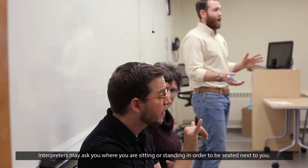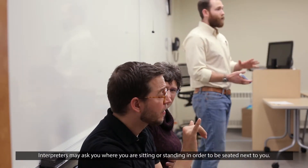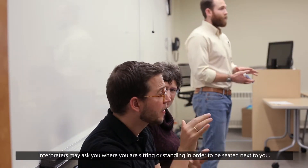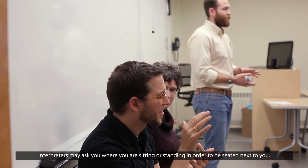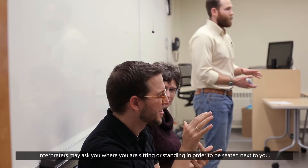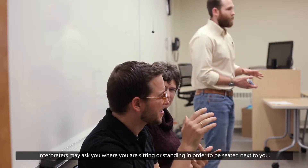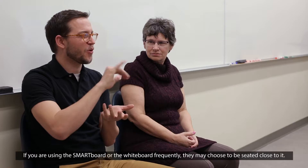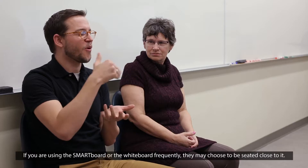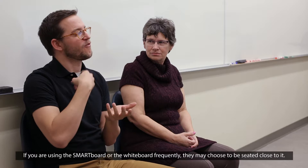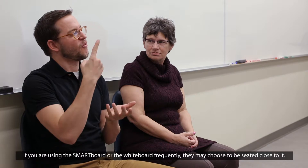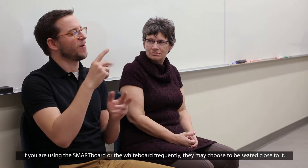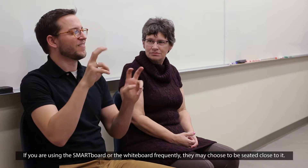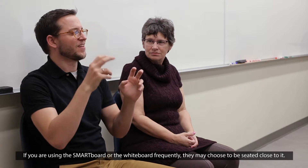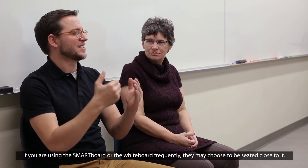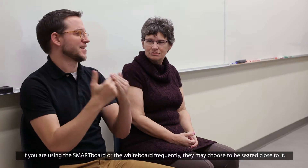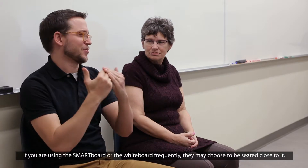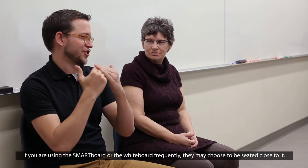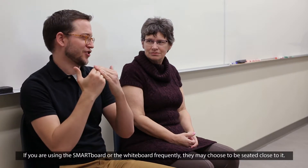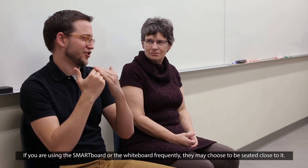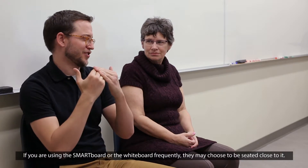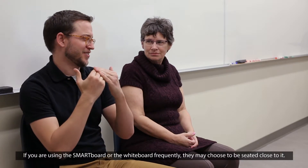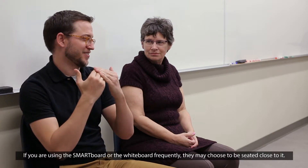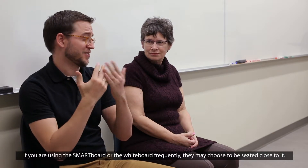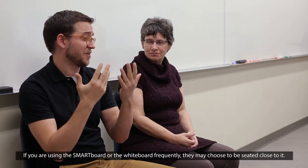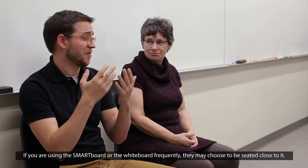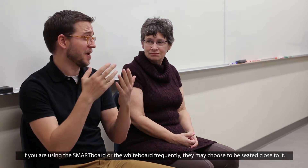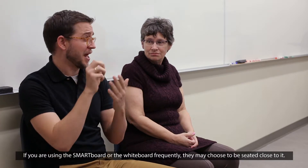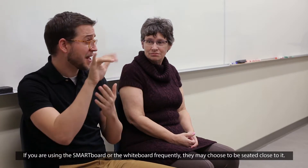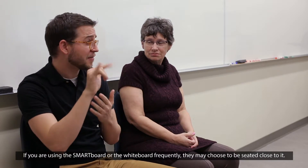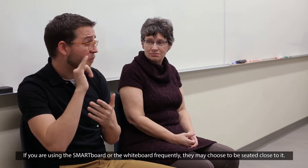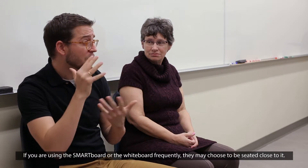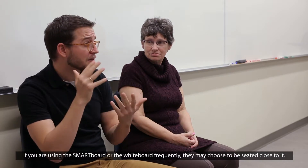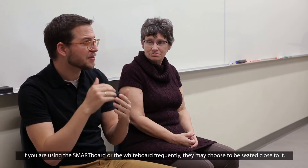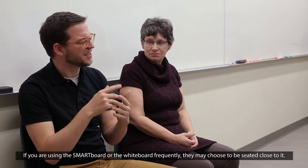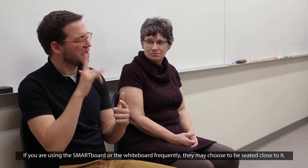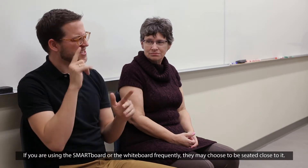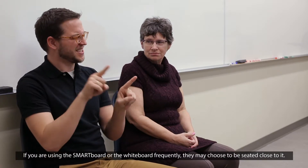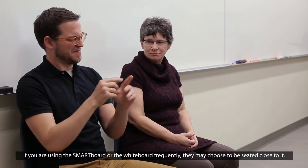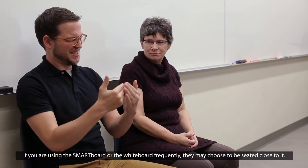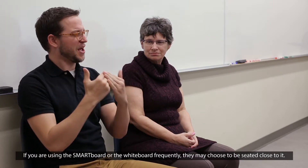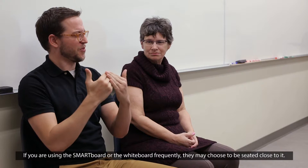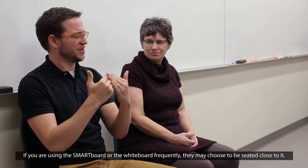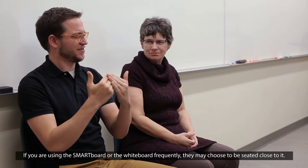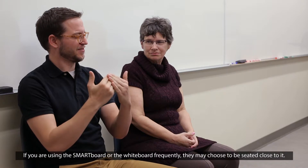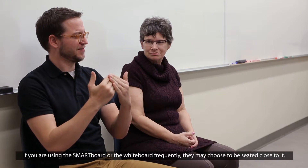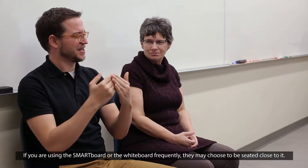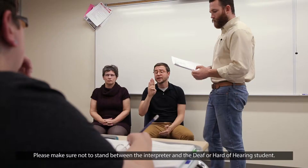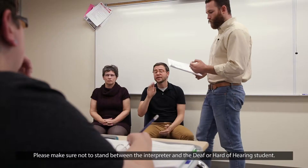to you. If you're using the smartboard or whiteboard frequently, they may choose to be seated close to it. Please